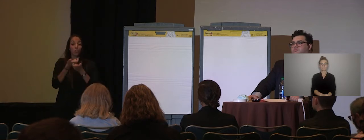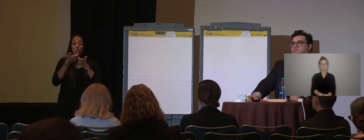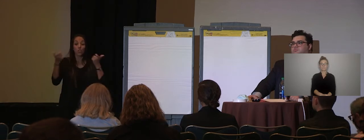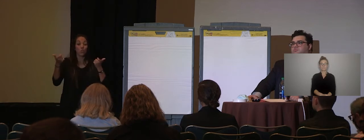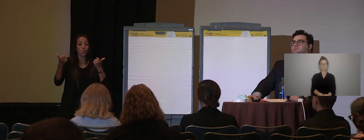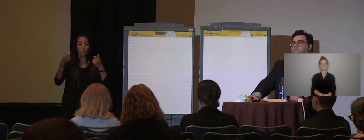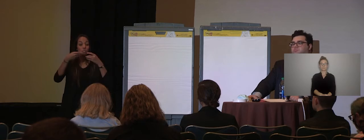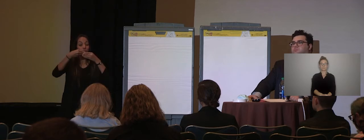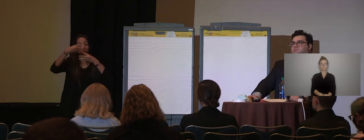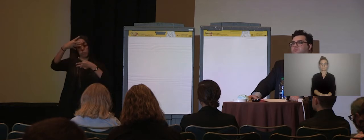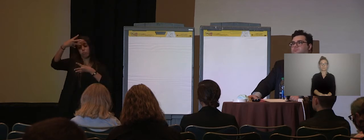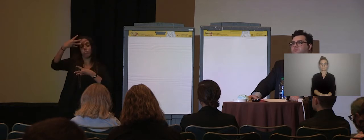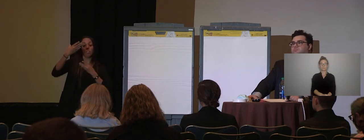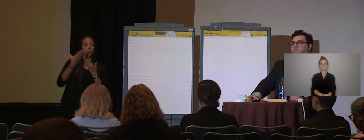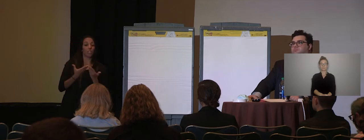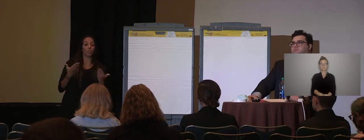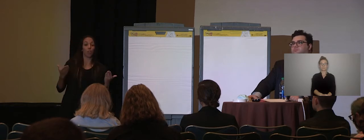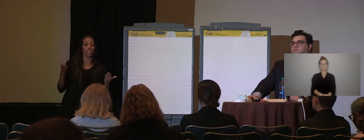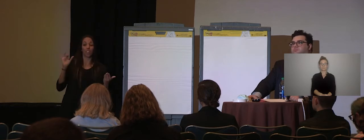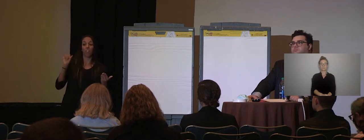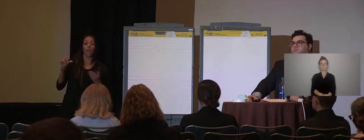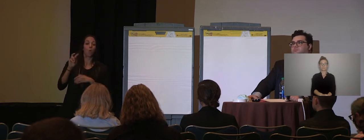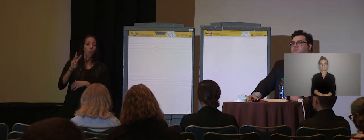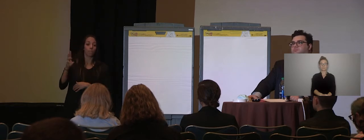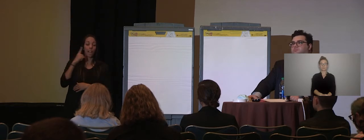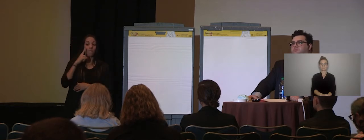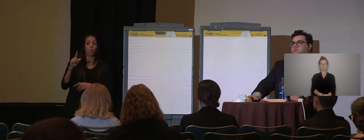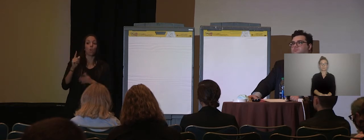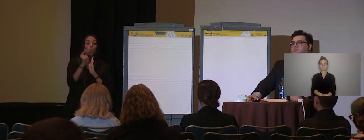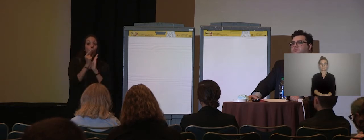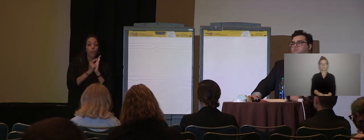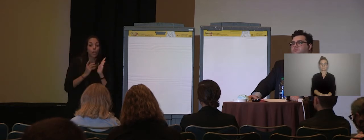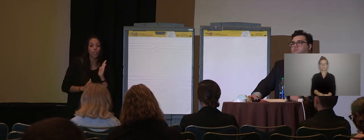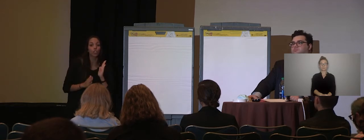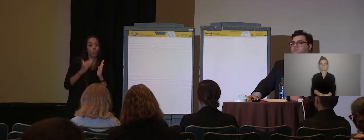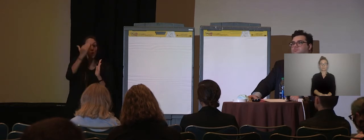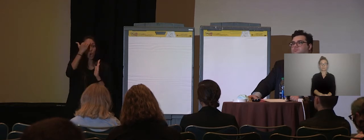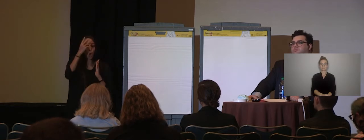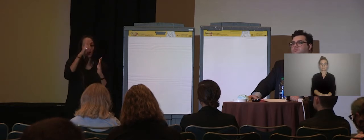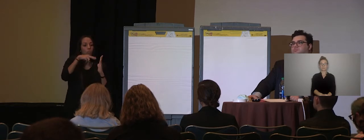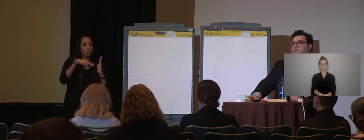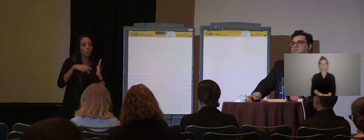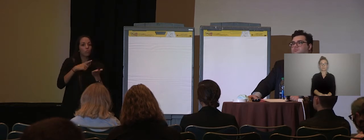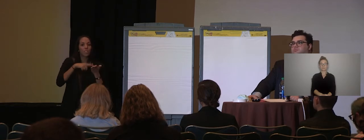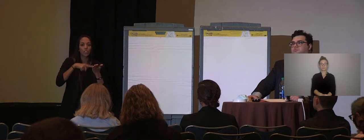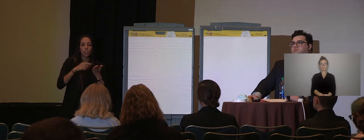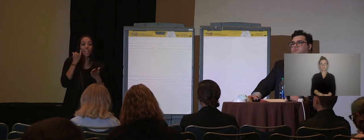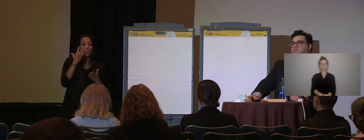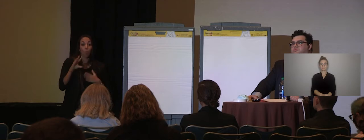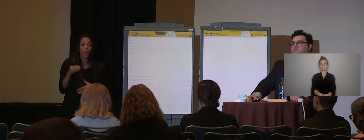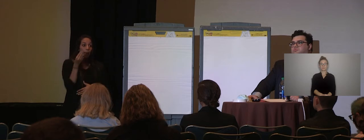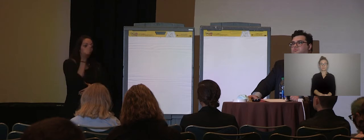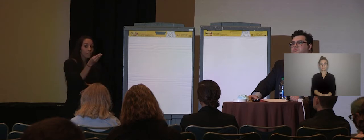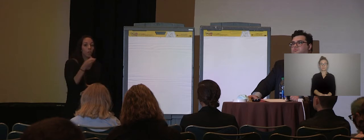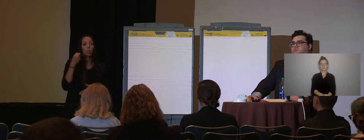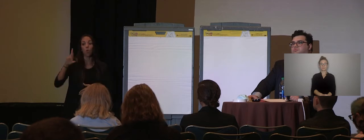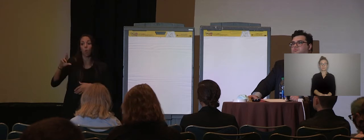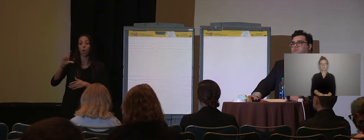of resources on that website for attorneys, police officers, any type of first